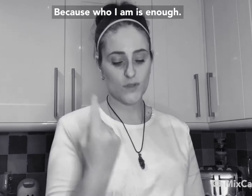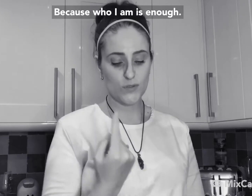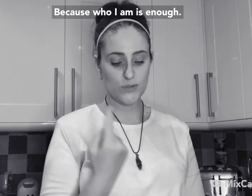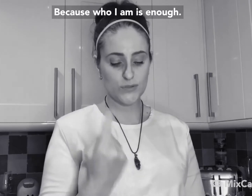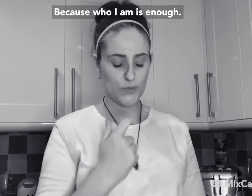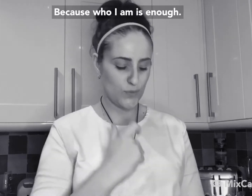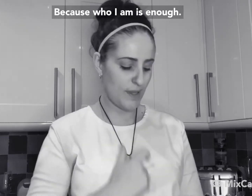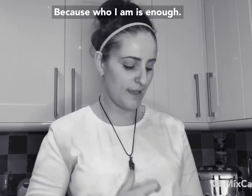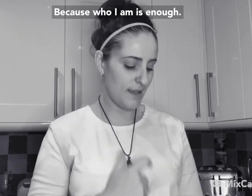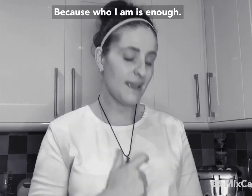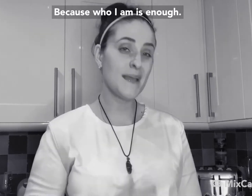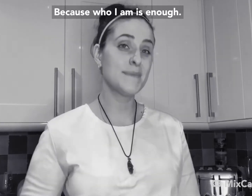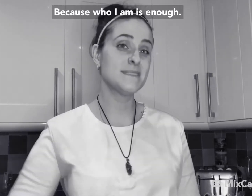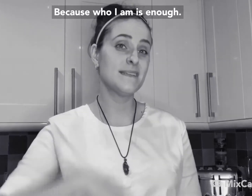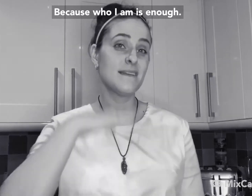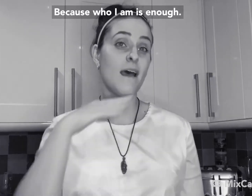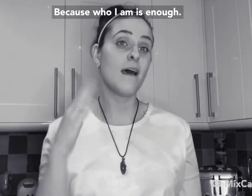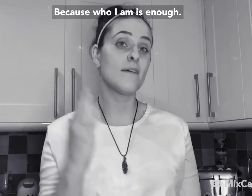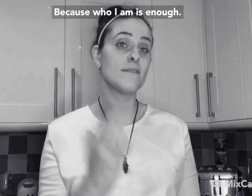cause who i am is enough